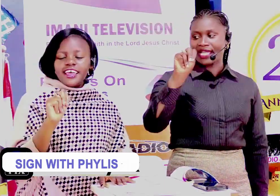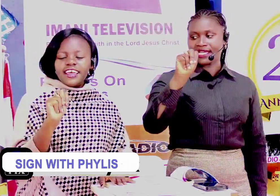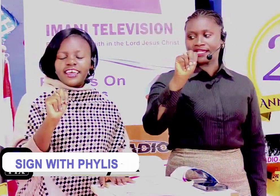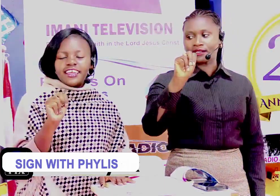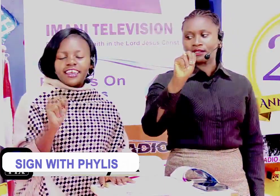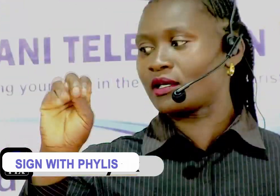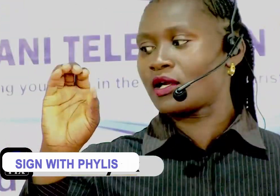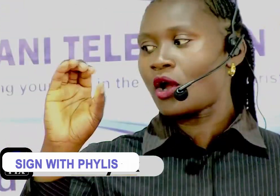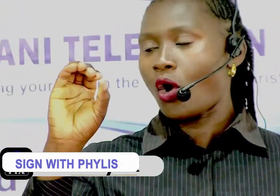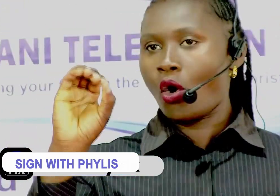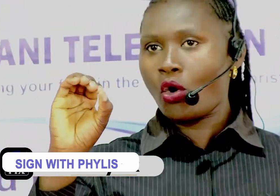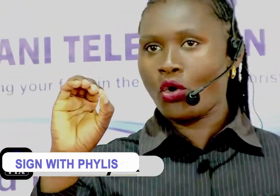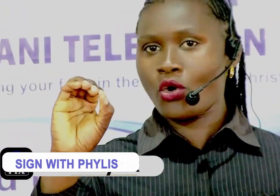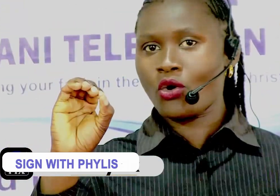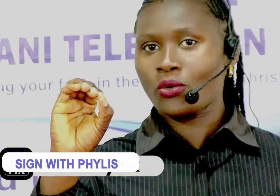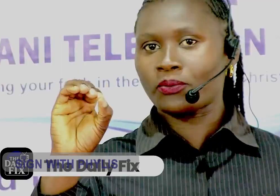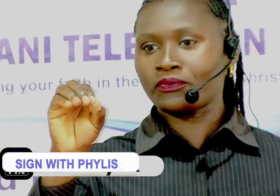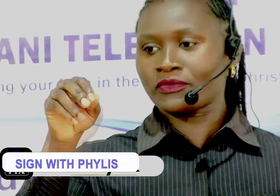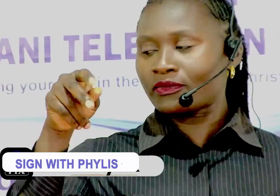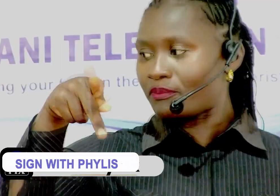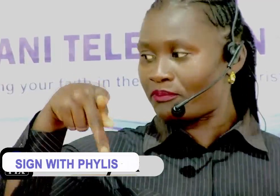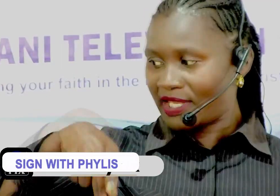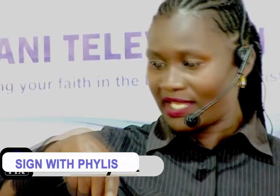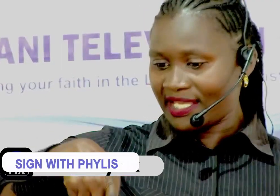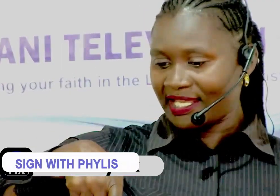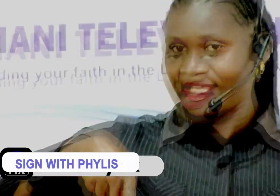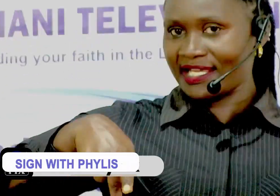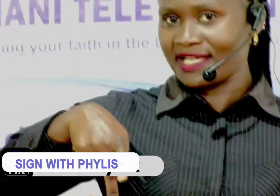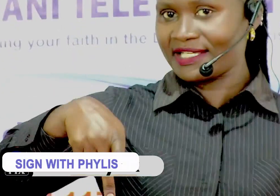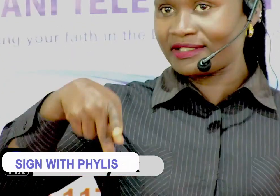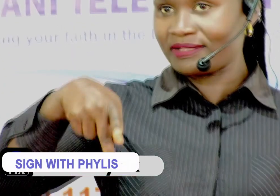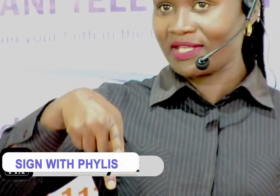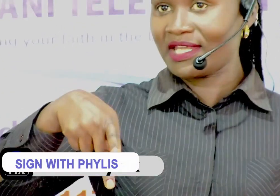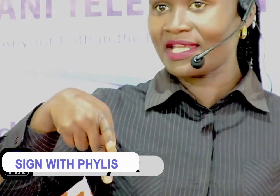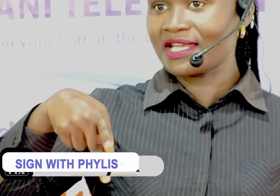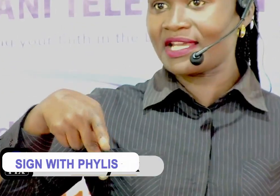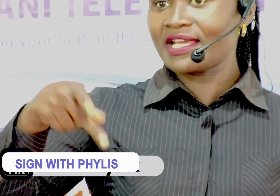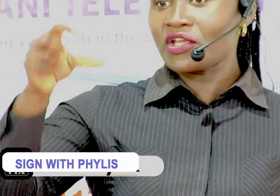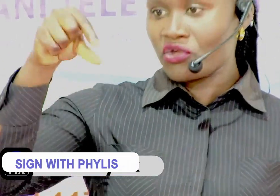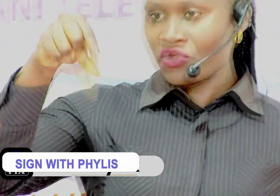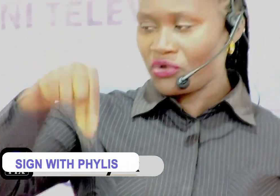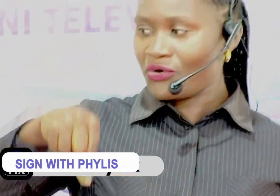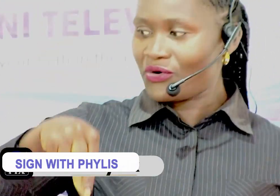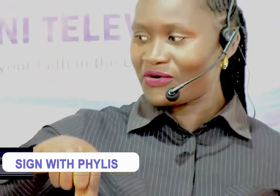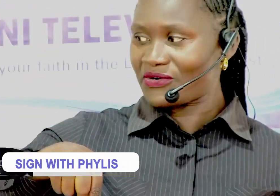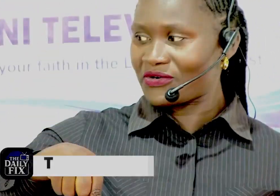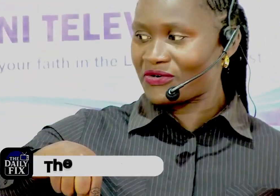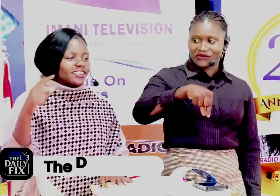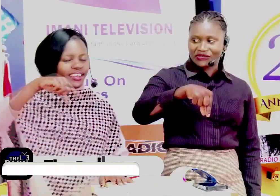N. O. P. Oh, P. Q. Q. Q was like,